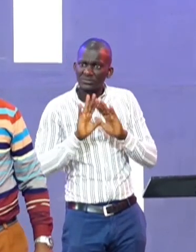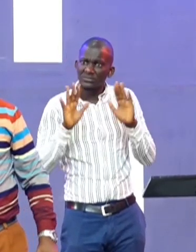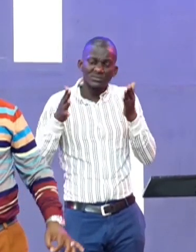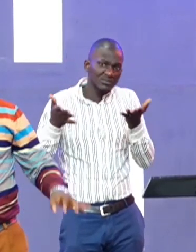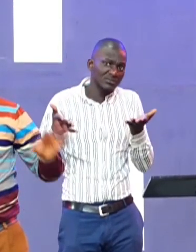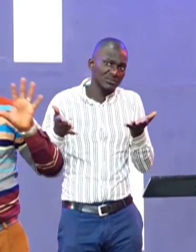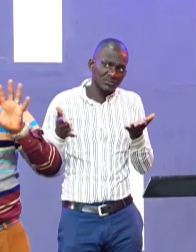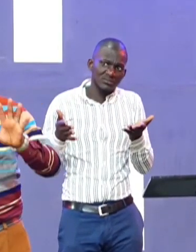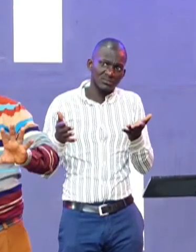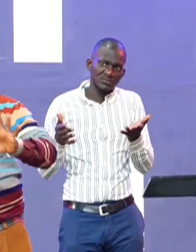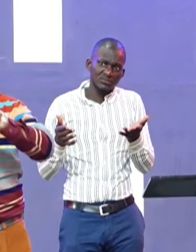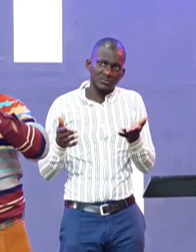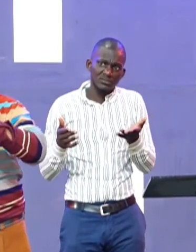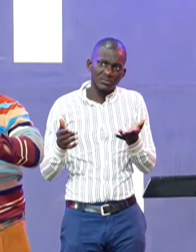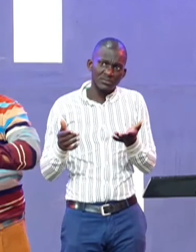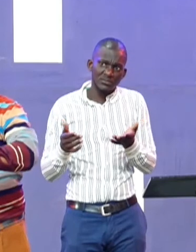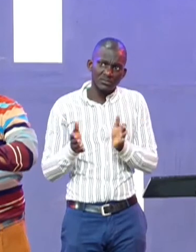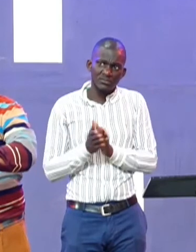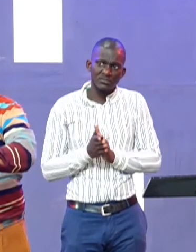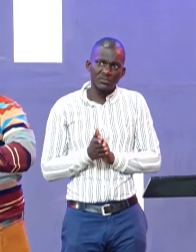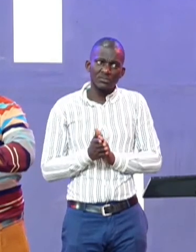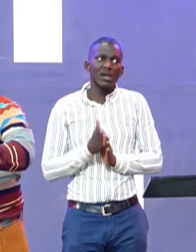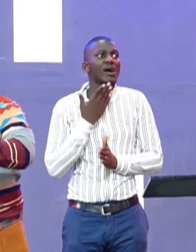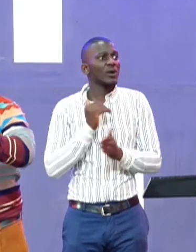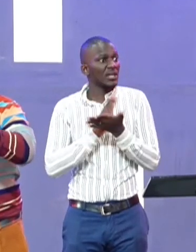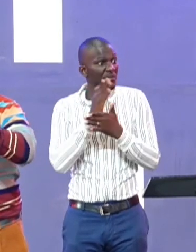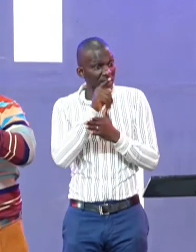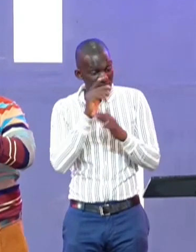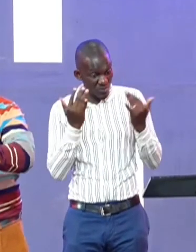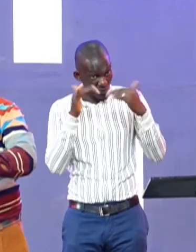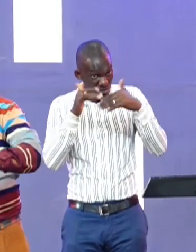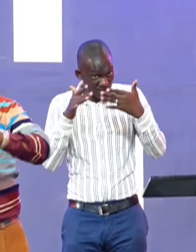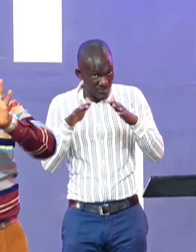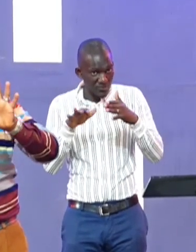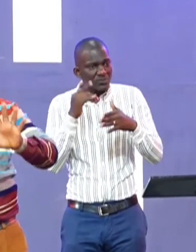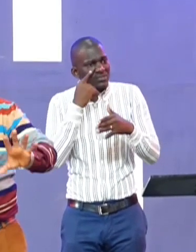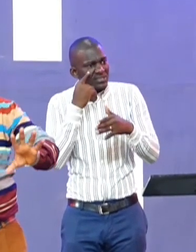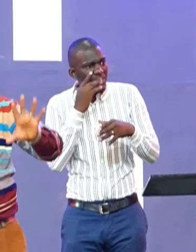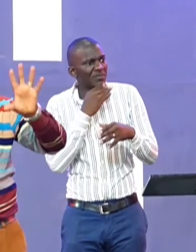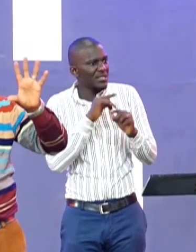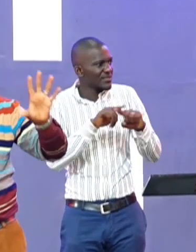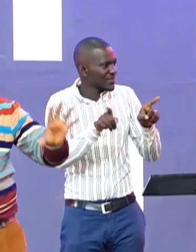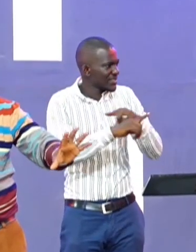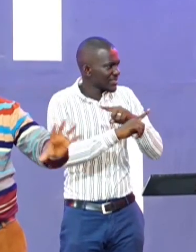Am I clear on that? Conference. I want us by the end we'll leave